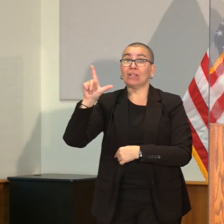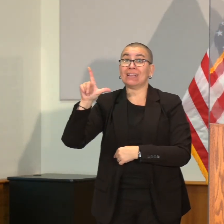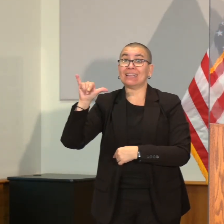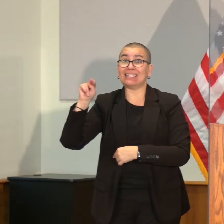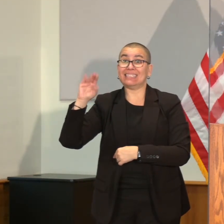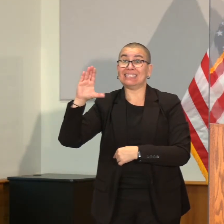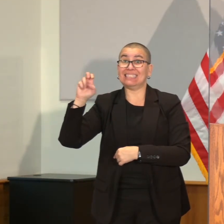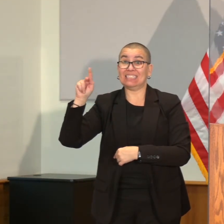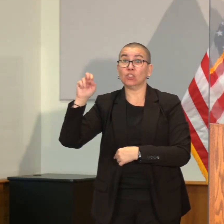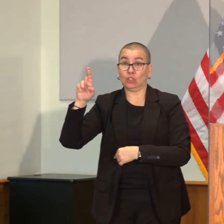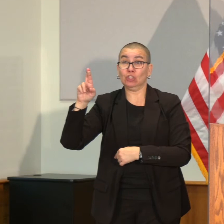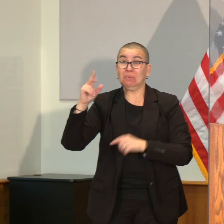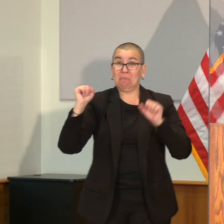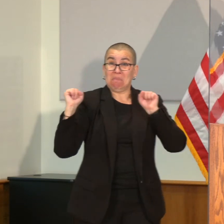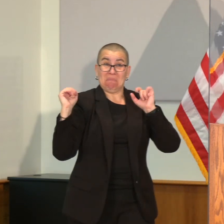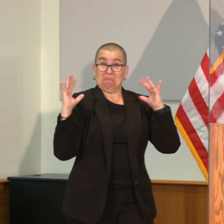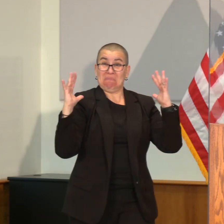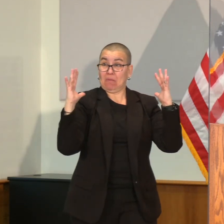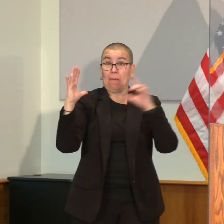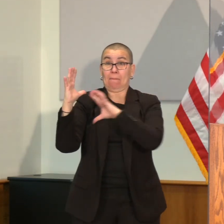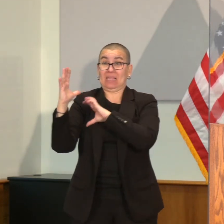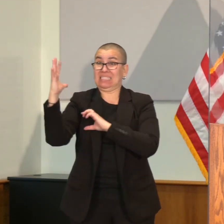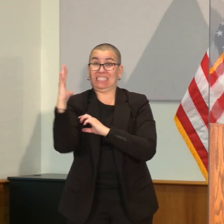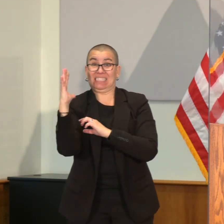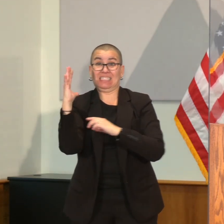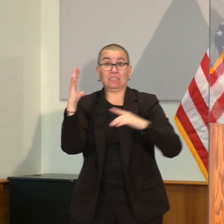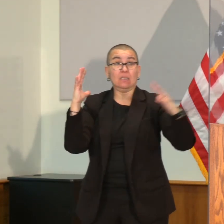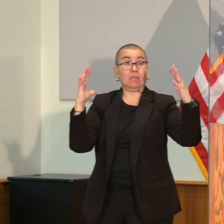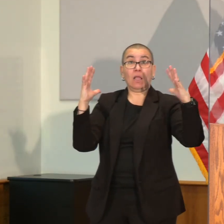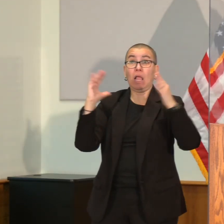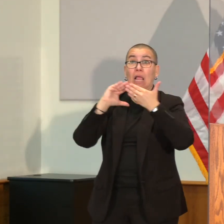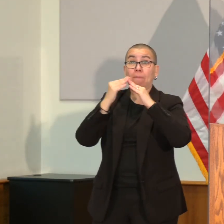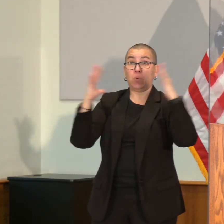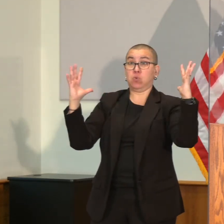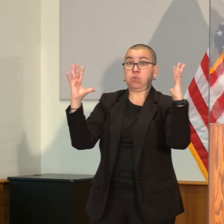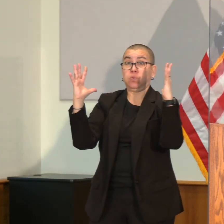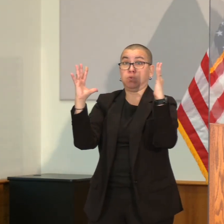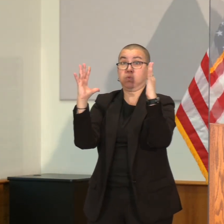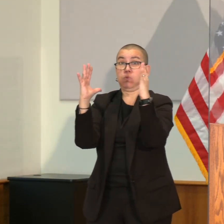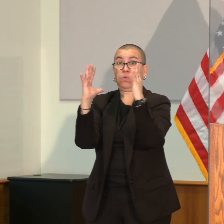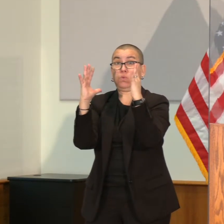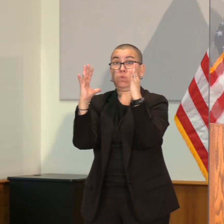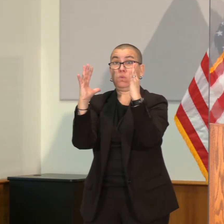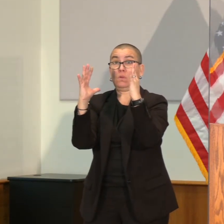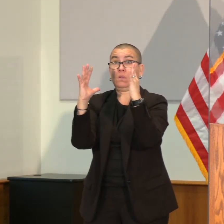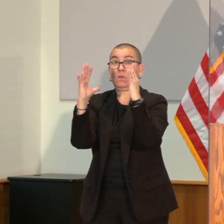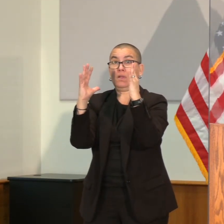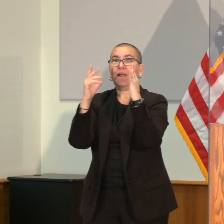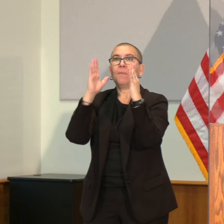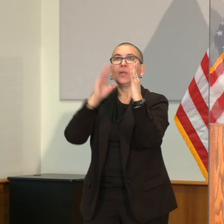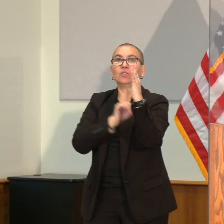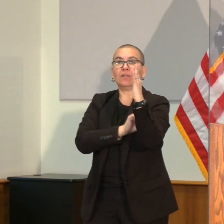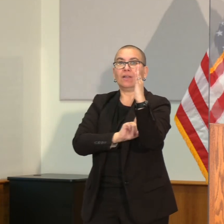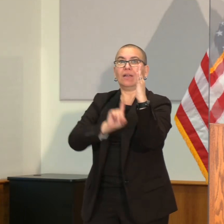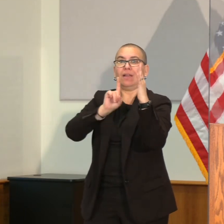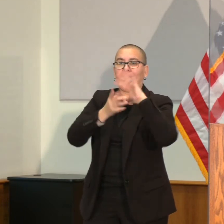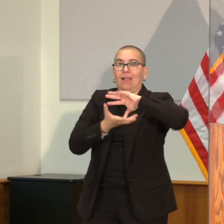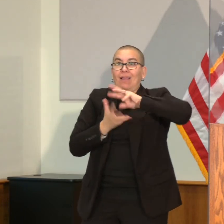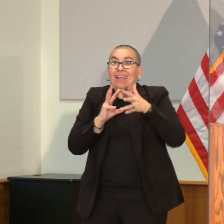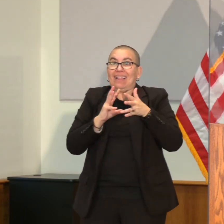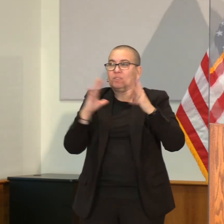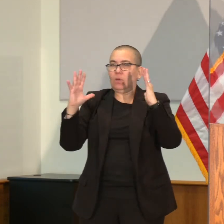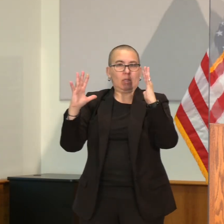and where community leaders were out there on the fence to talk back and forth. And then all of a sudden there was some humanity. So I